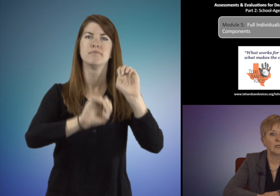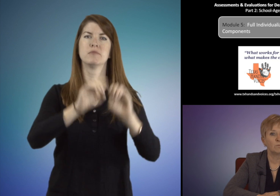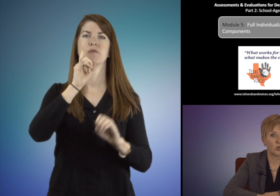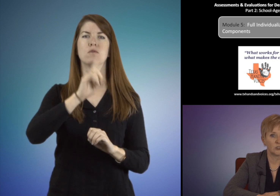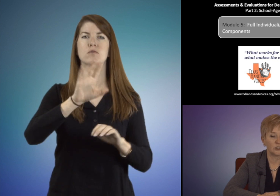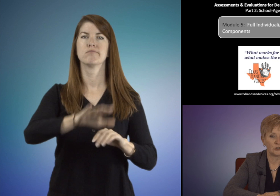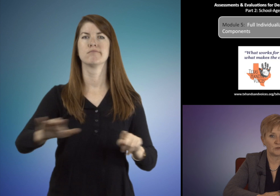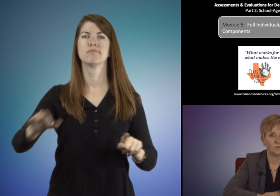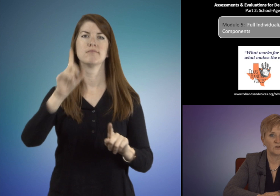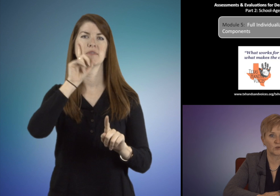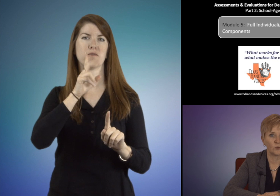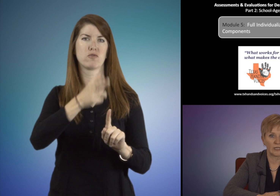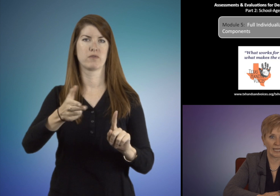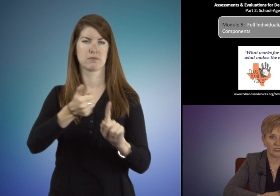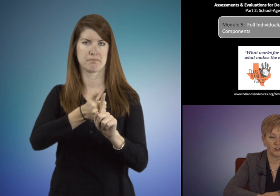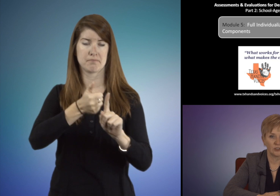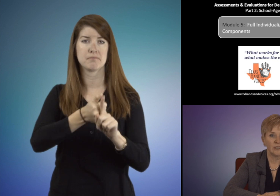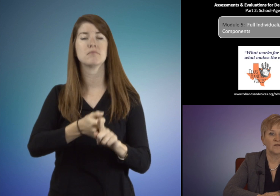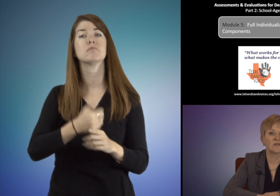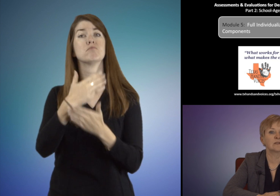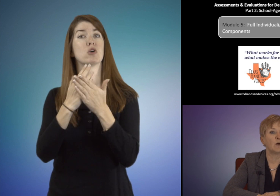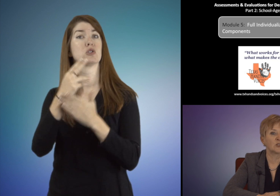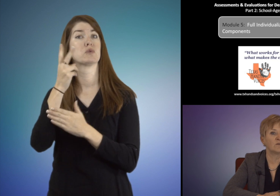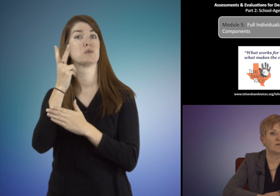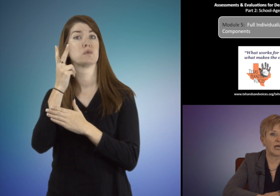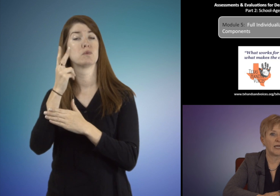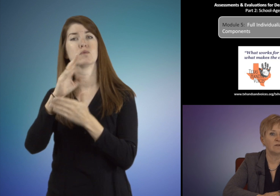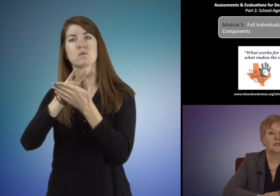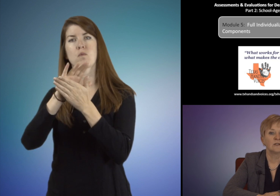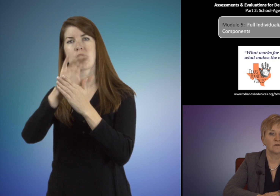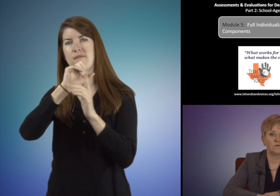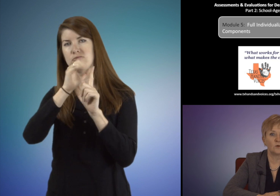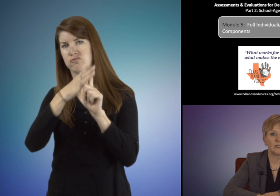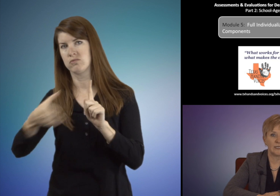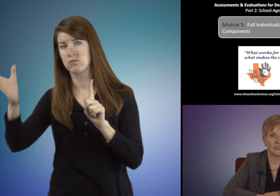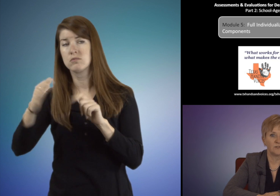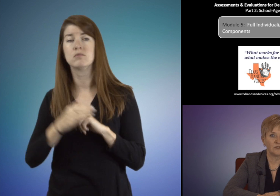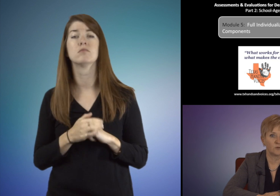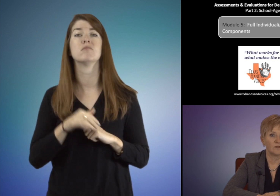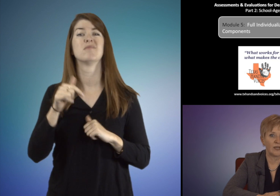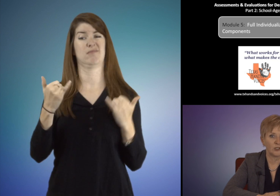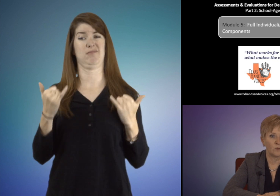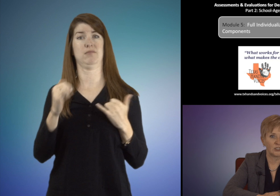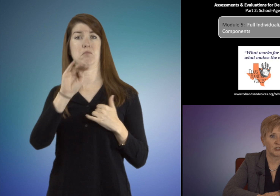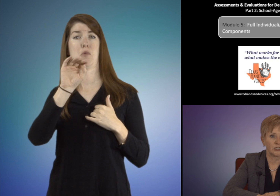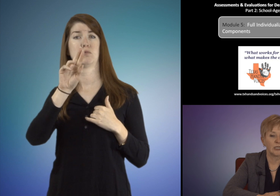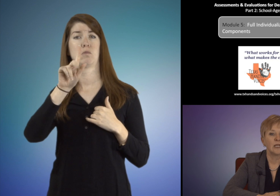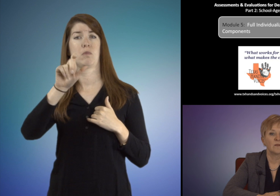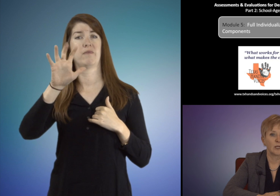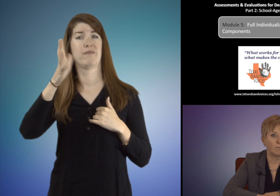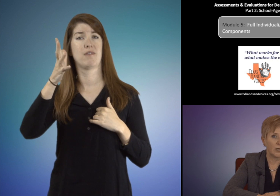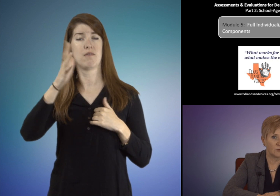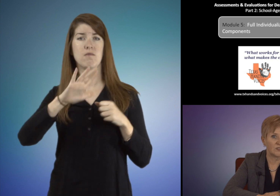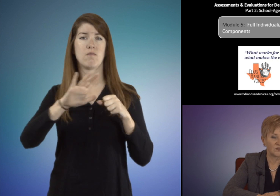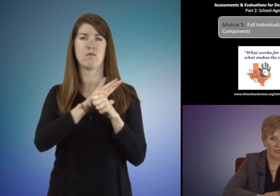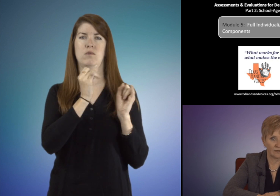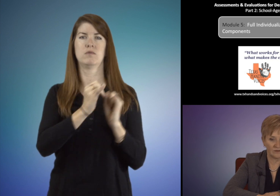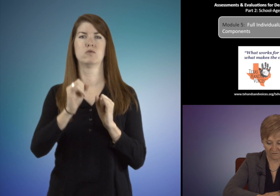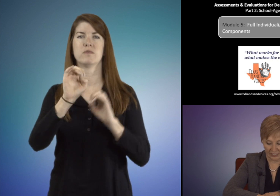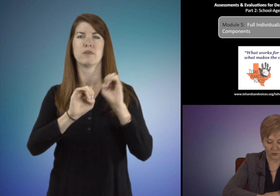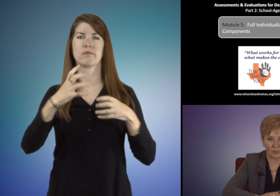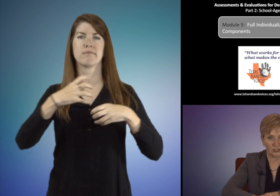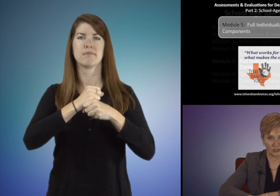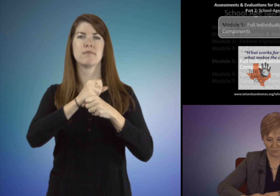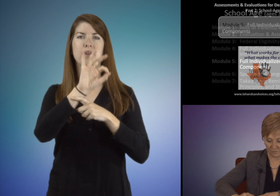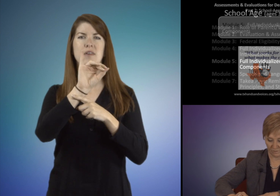children, Part 2, School Age. This is Module 5, the full and individual evaluation, the components of